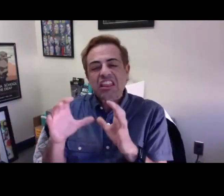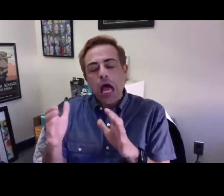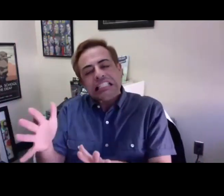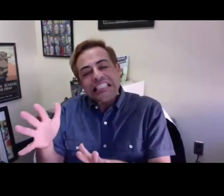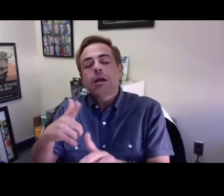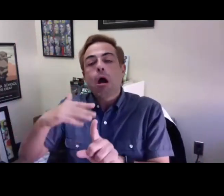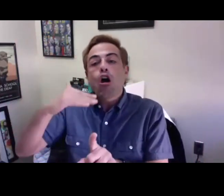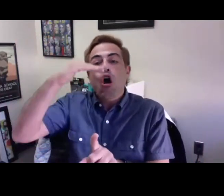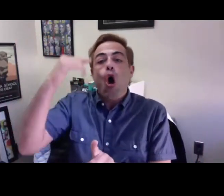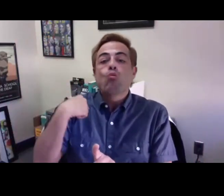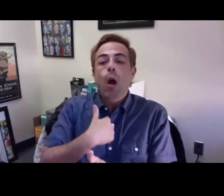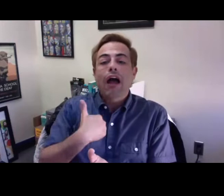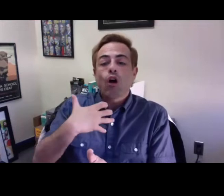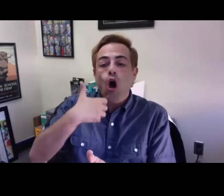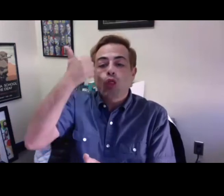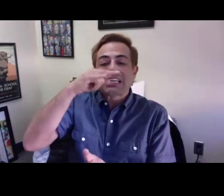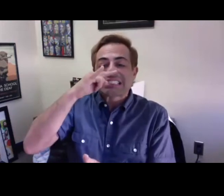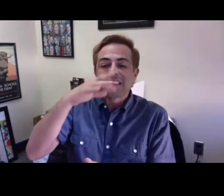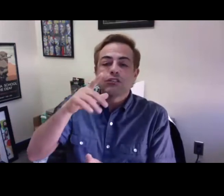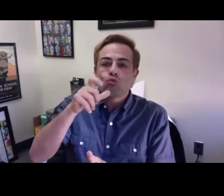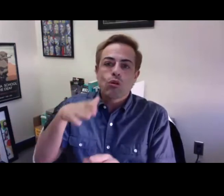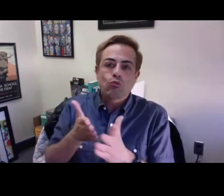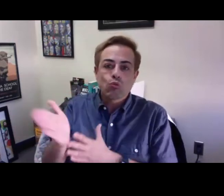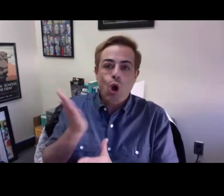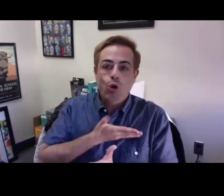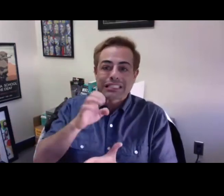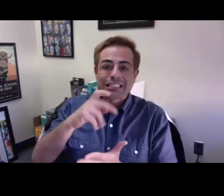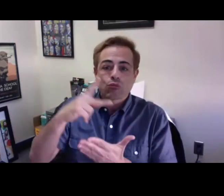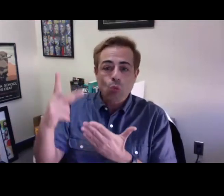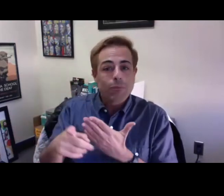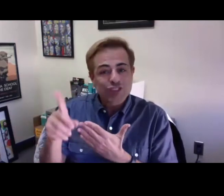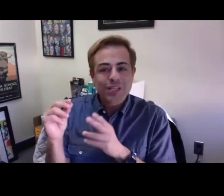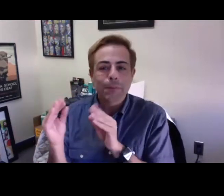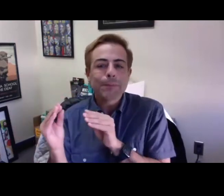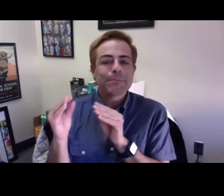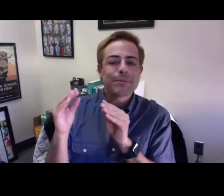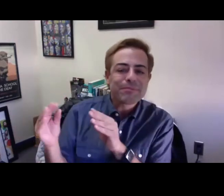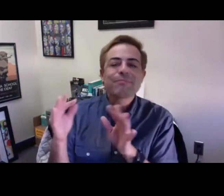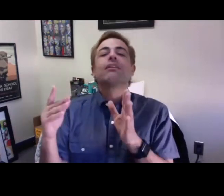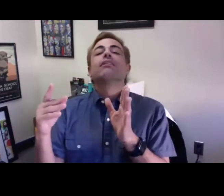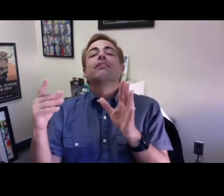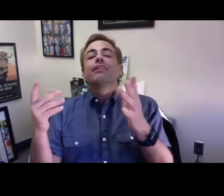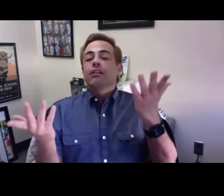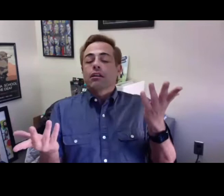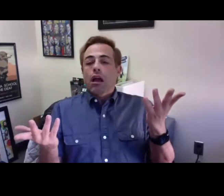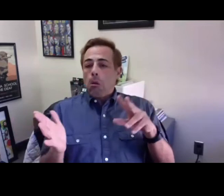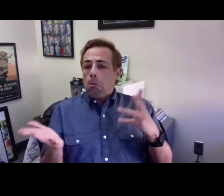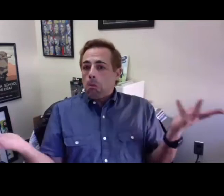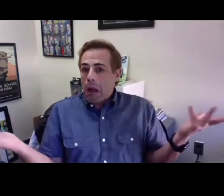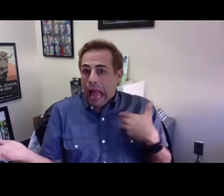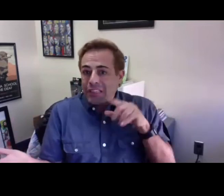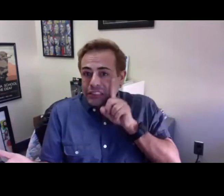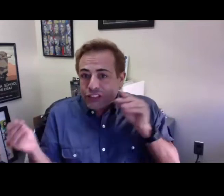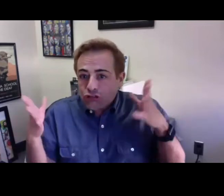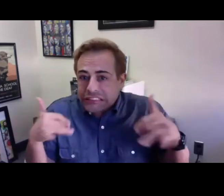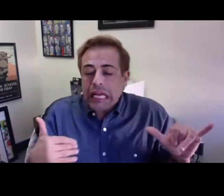voices. The kids might, use their voices and chatter. We have some older kids who have gone through our